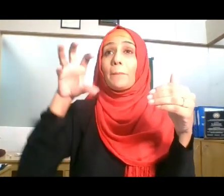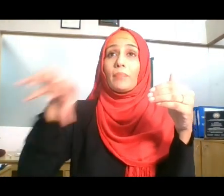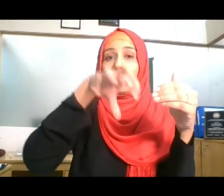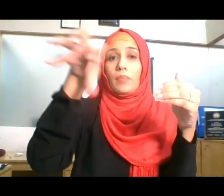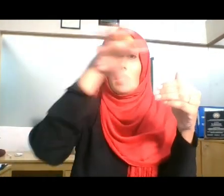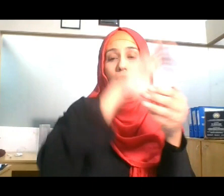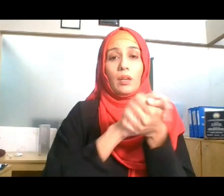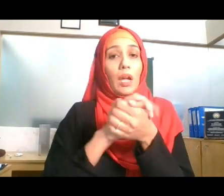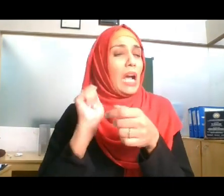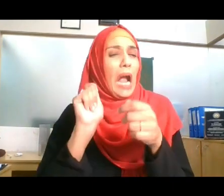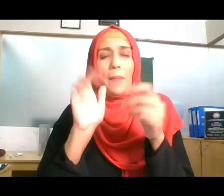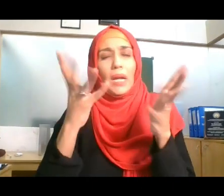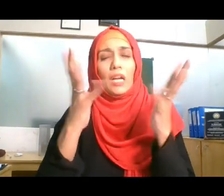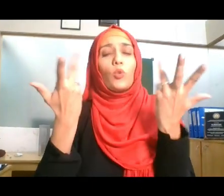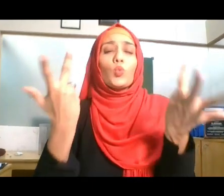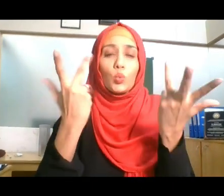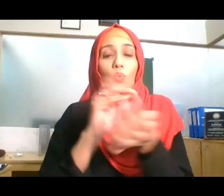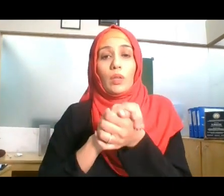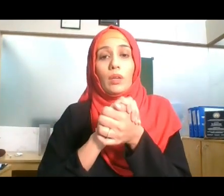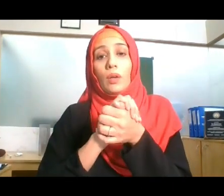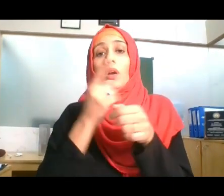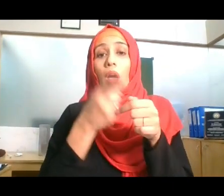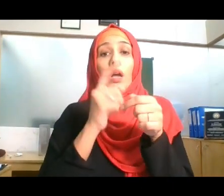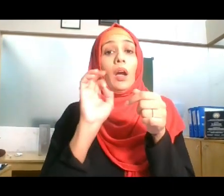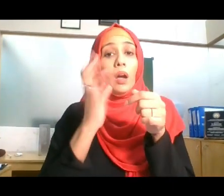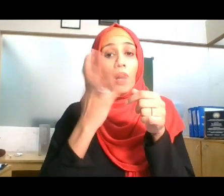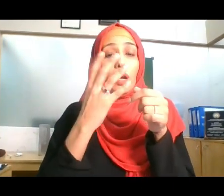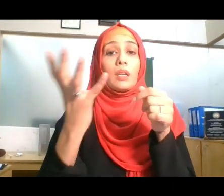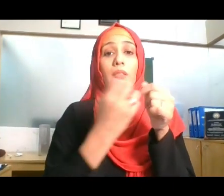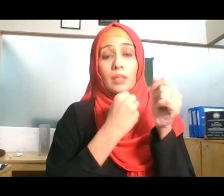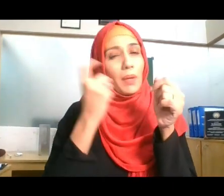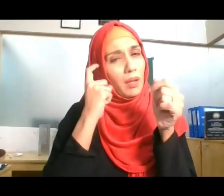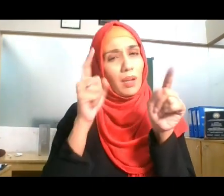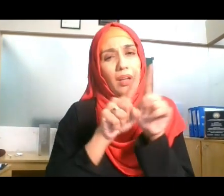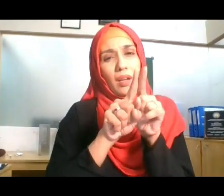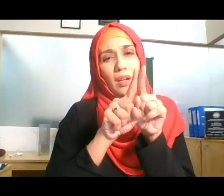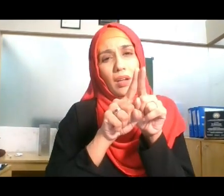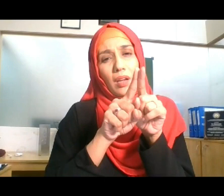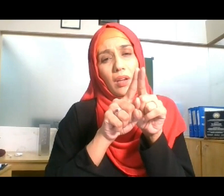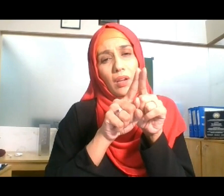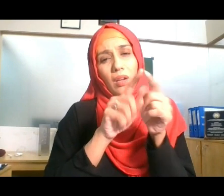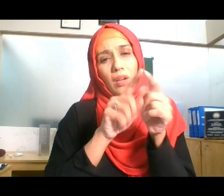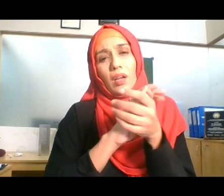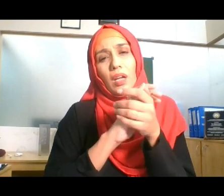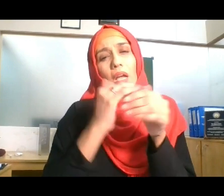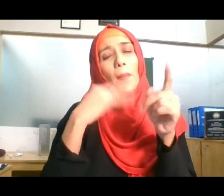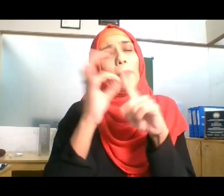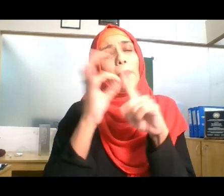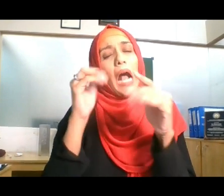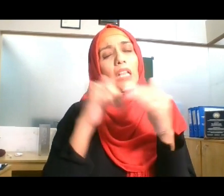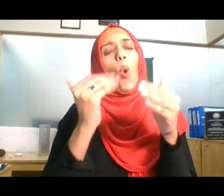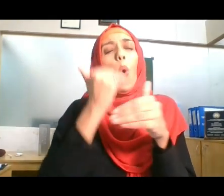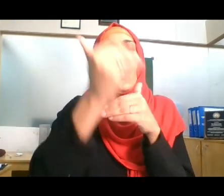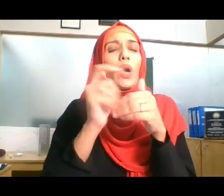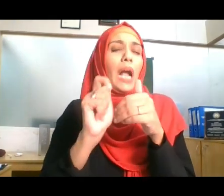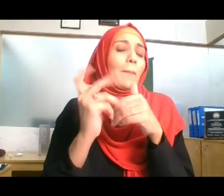not working. And we hope that this can give us all some food for thought for what more we can do in Pakistan, and